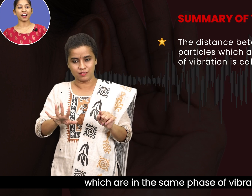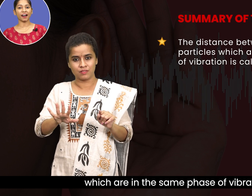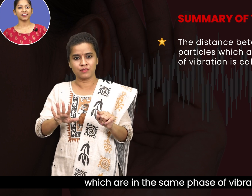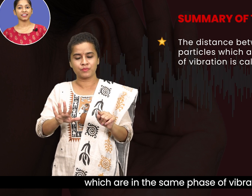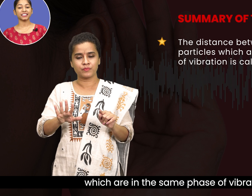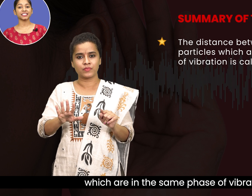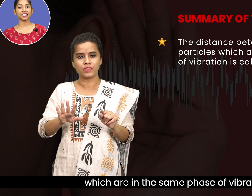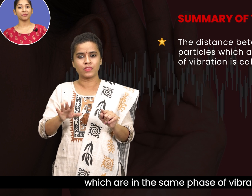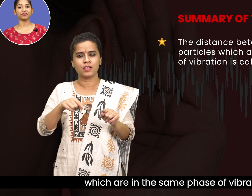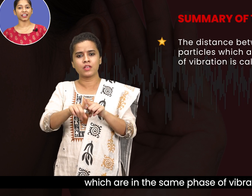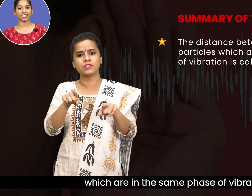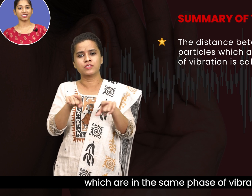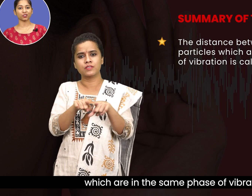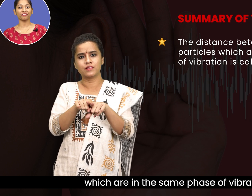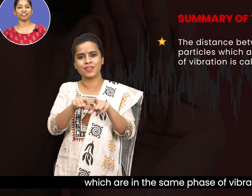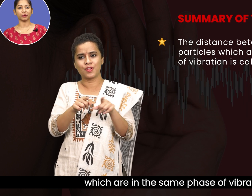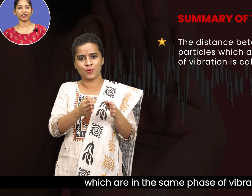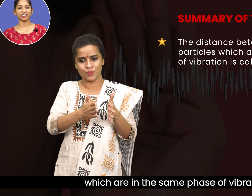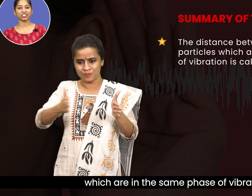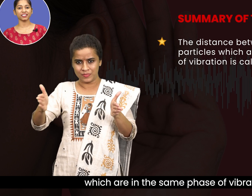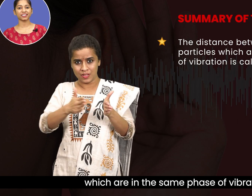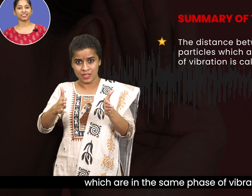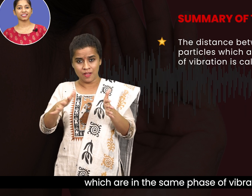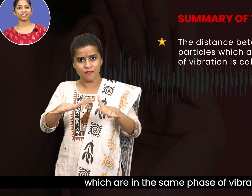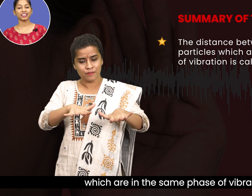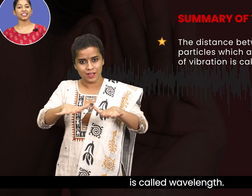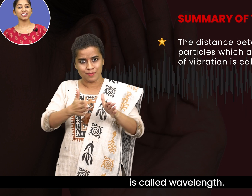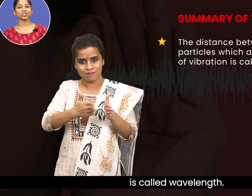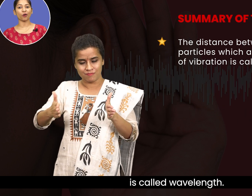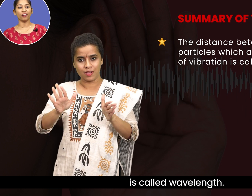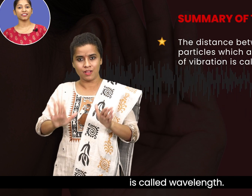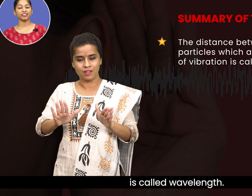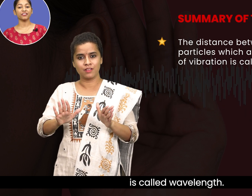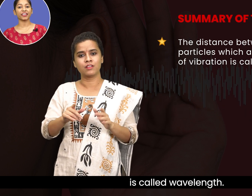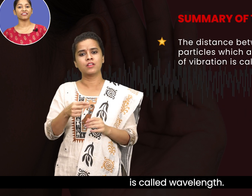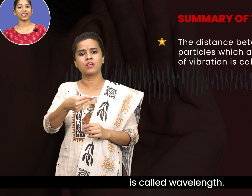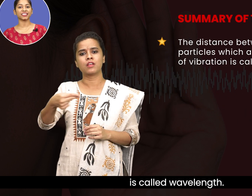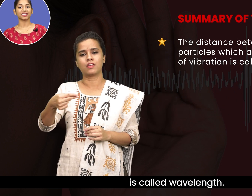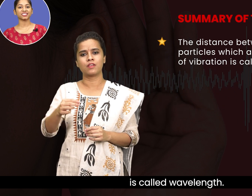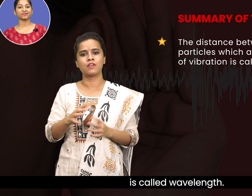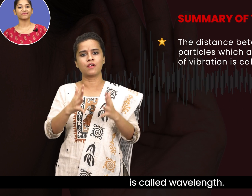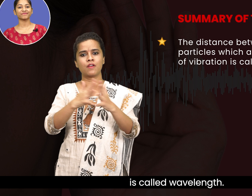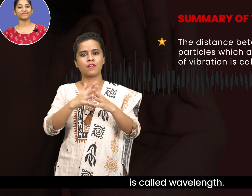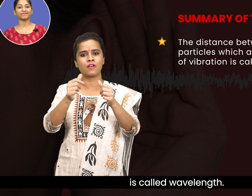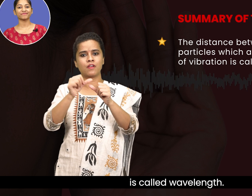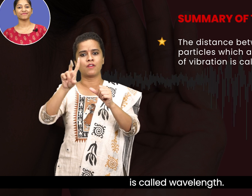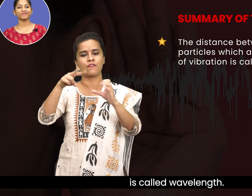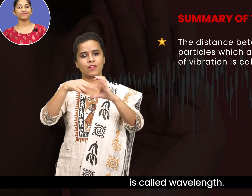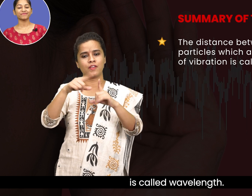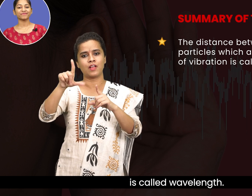which are in the same phase of vibration is called wavelength.